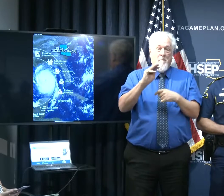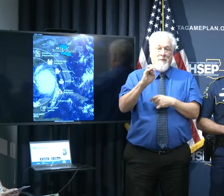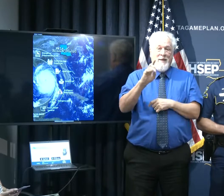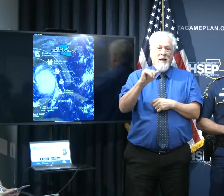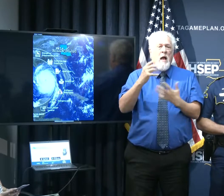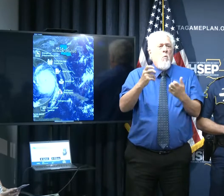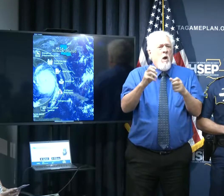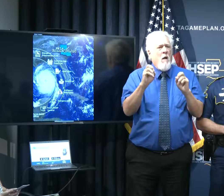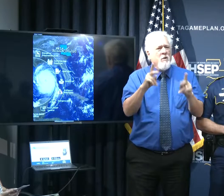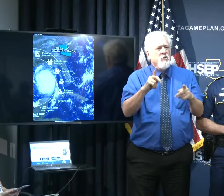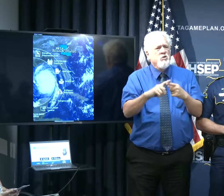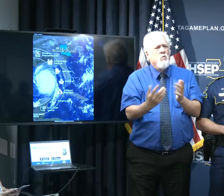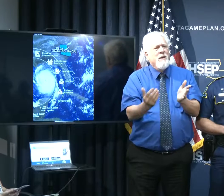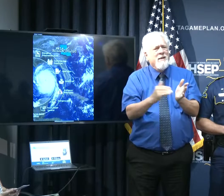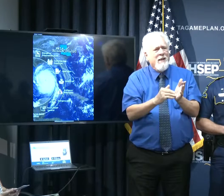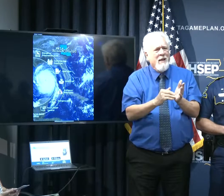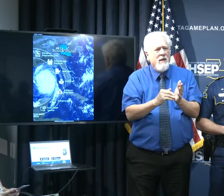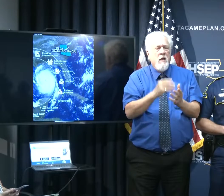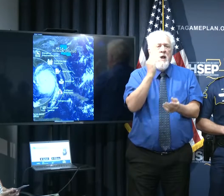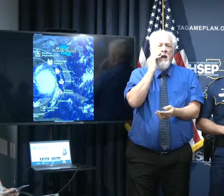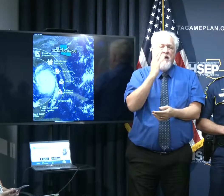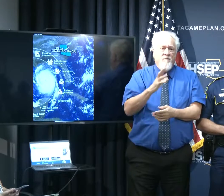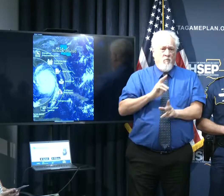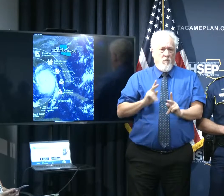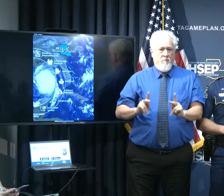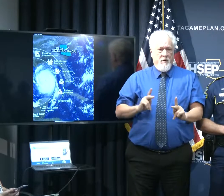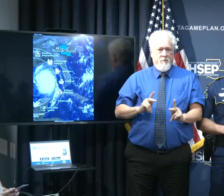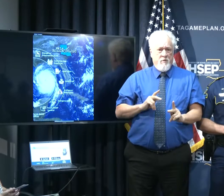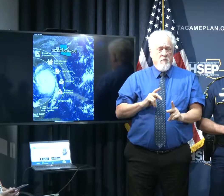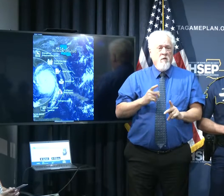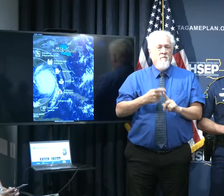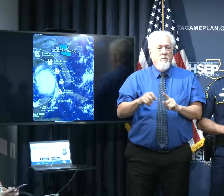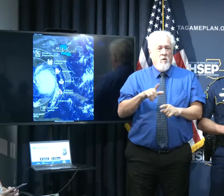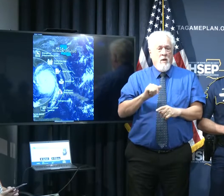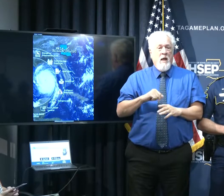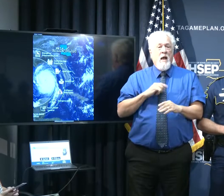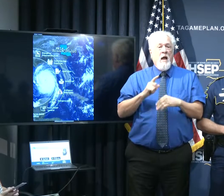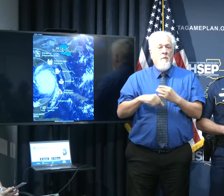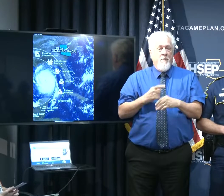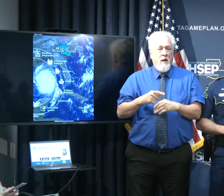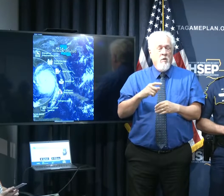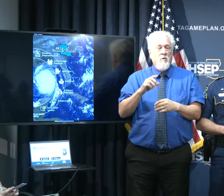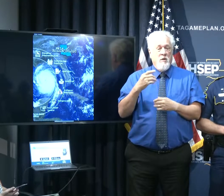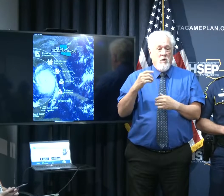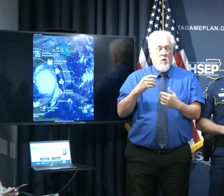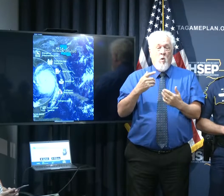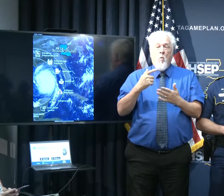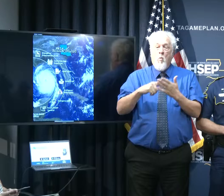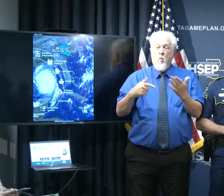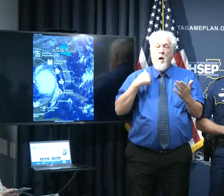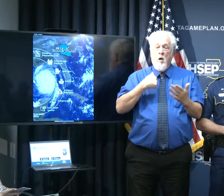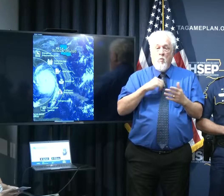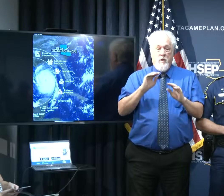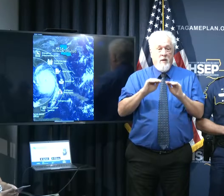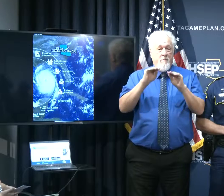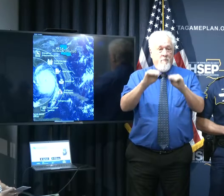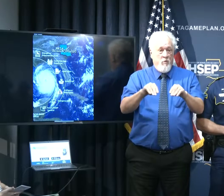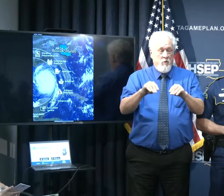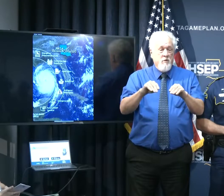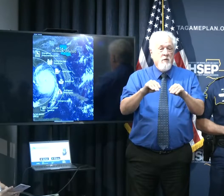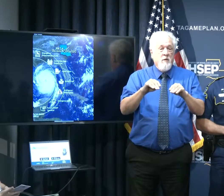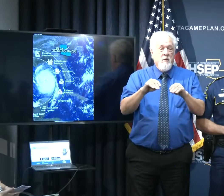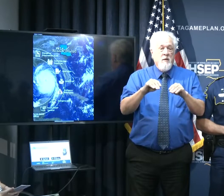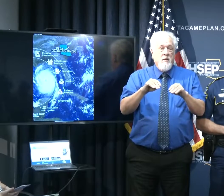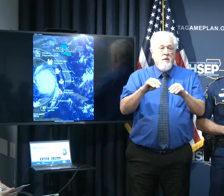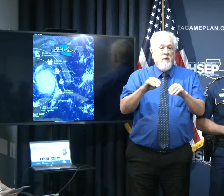take an opportunity to again inform the citizens of Louisiana about the resources that we have put that are basically